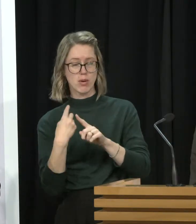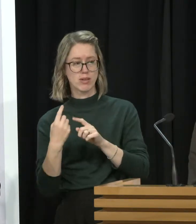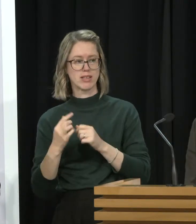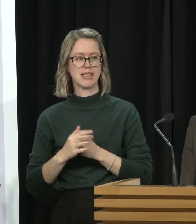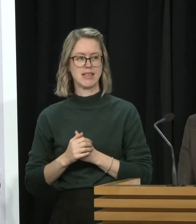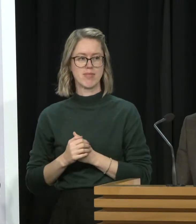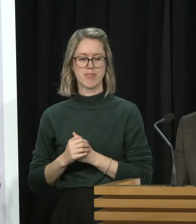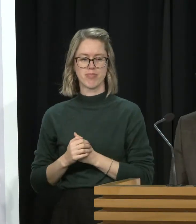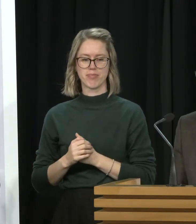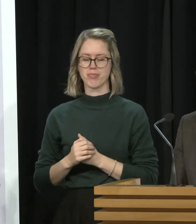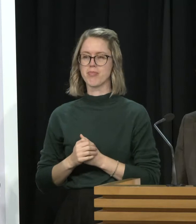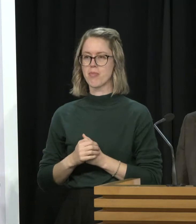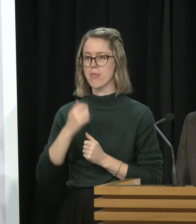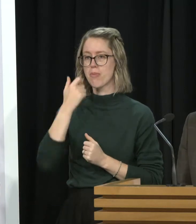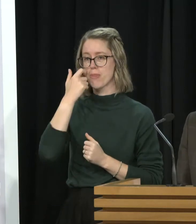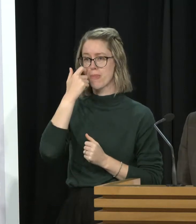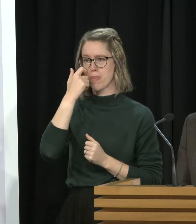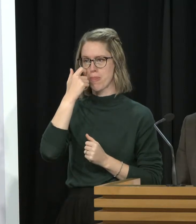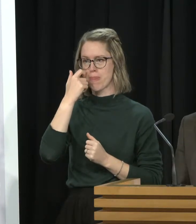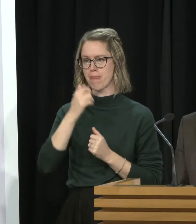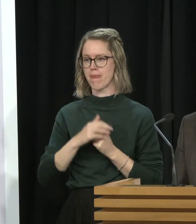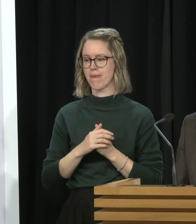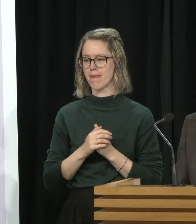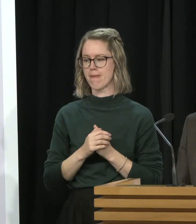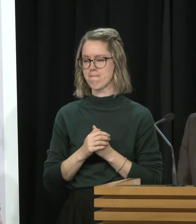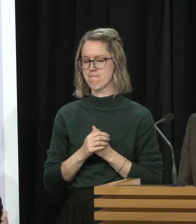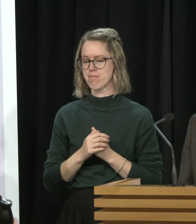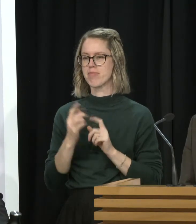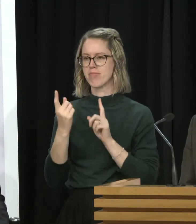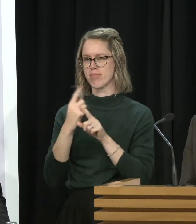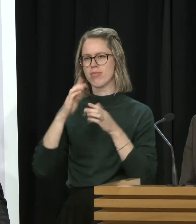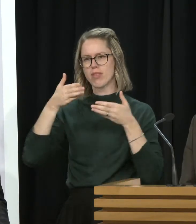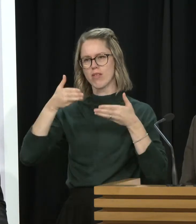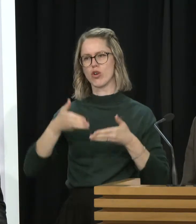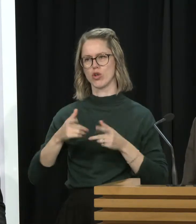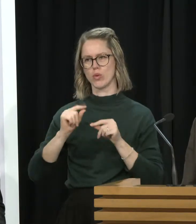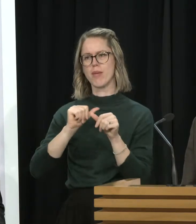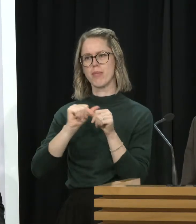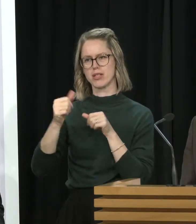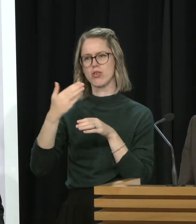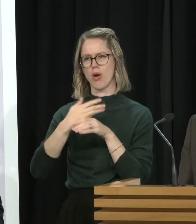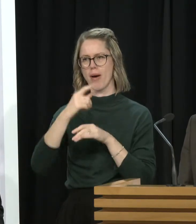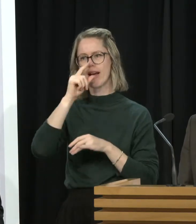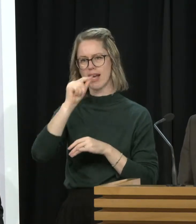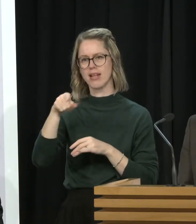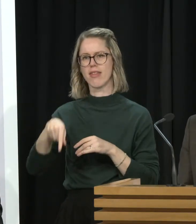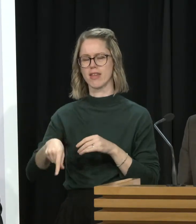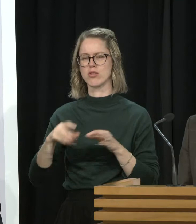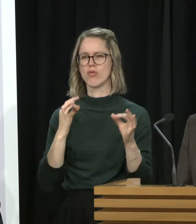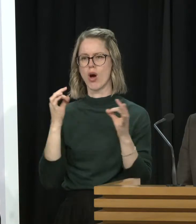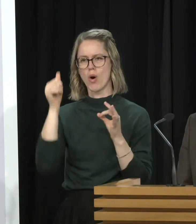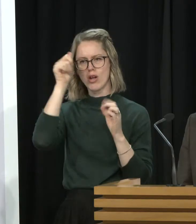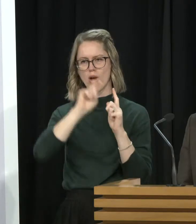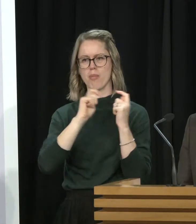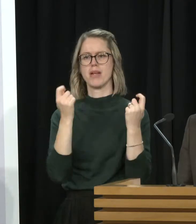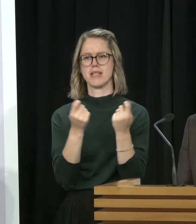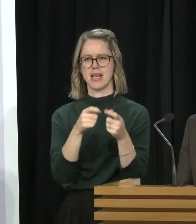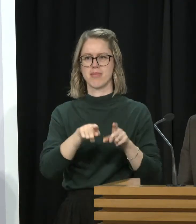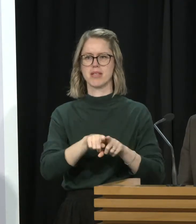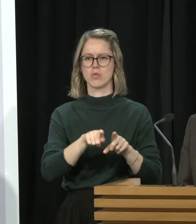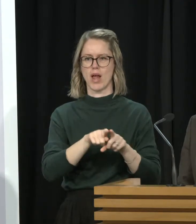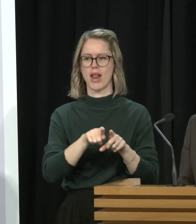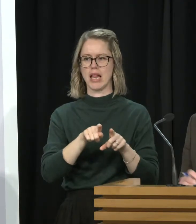to that? Oh, my response is that I'm very focused on doing the best job I can in this role, and I know my team are as